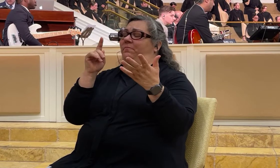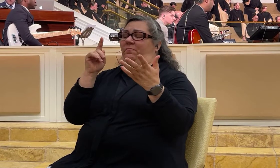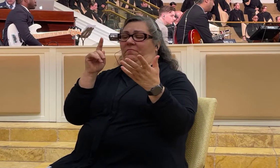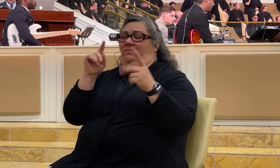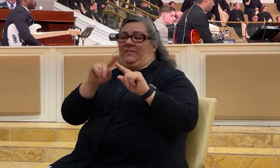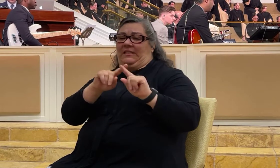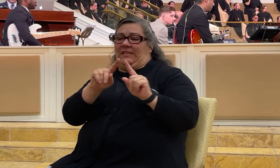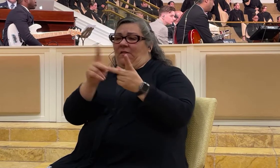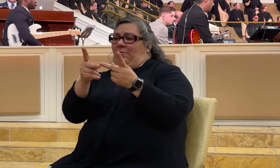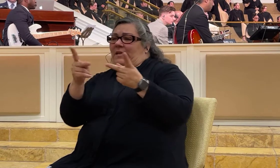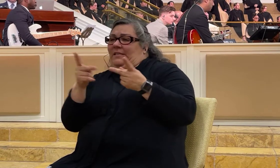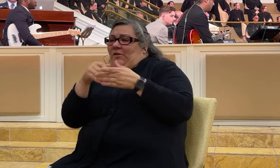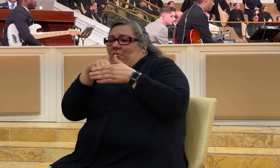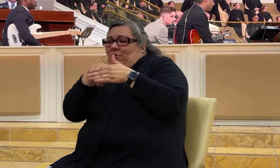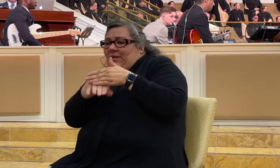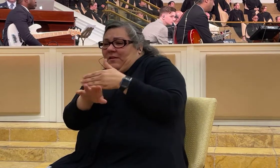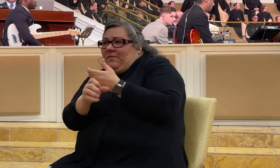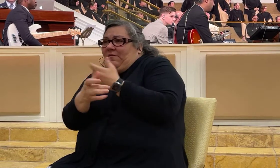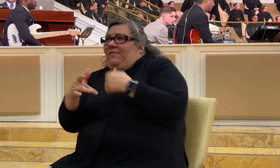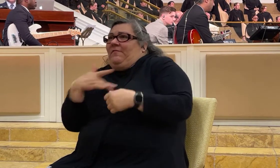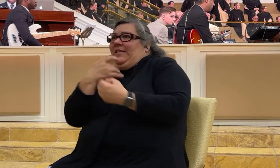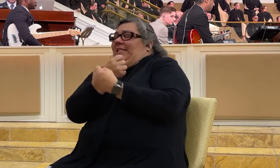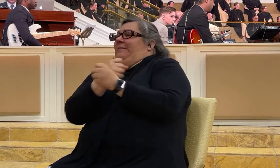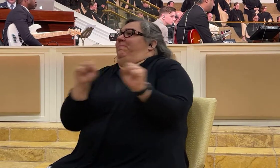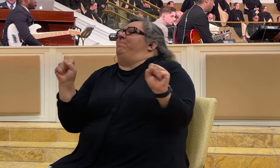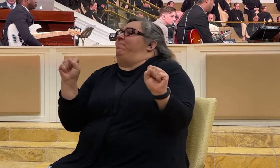places of safety.